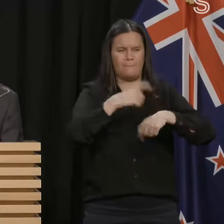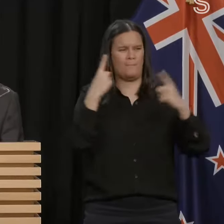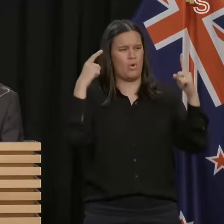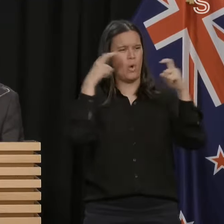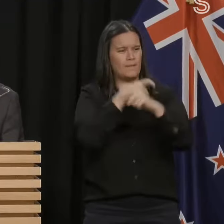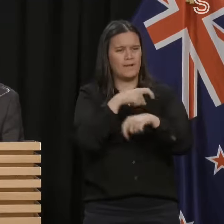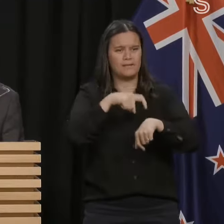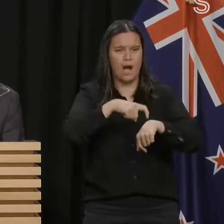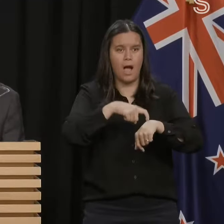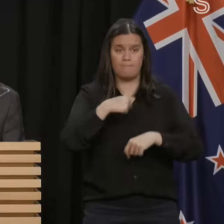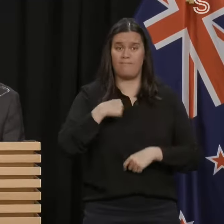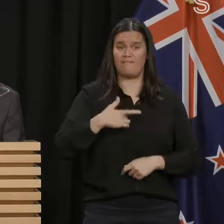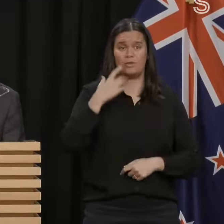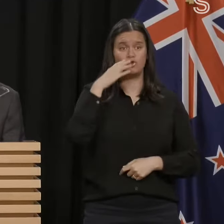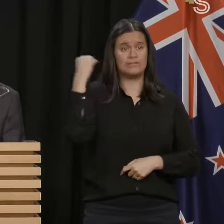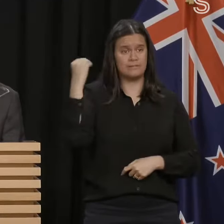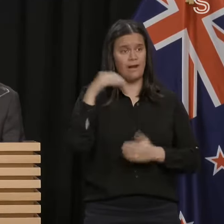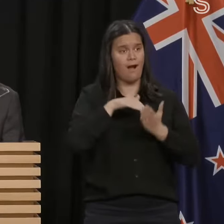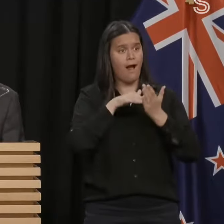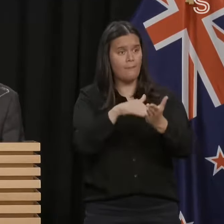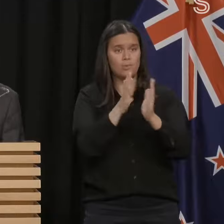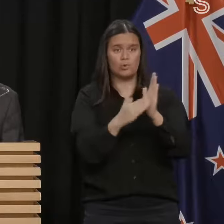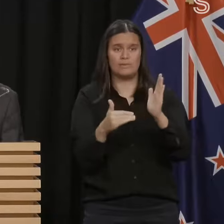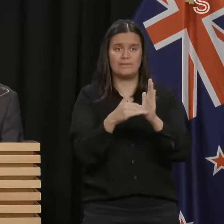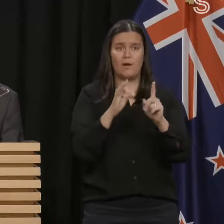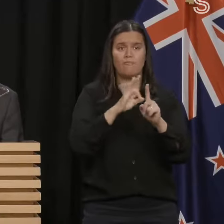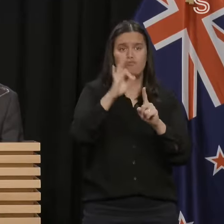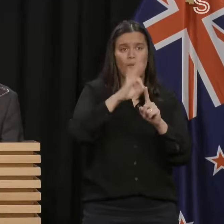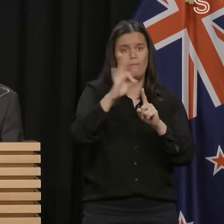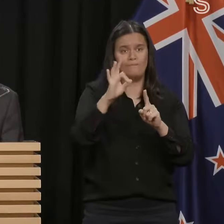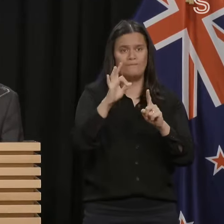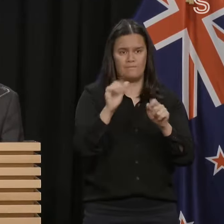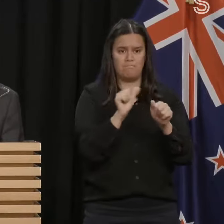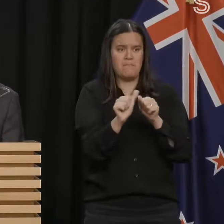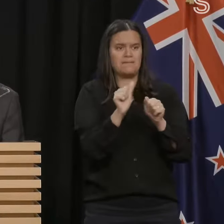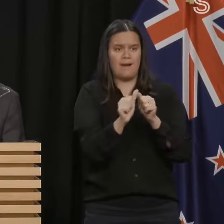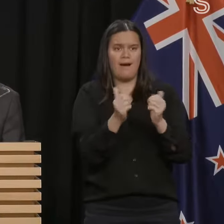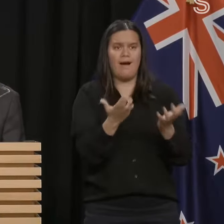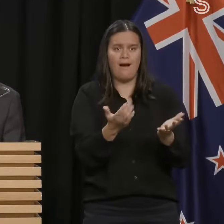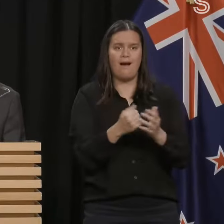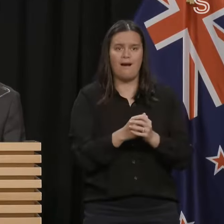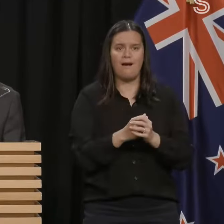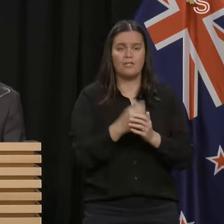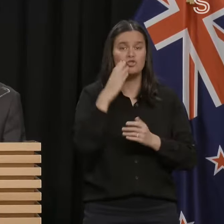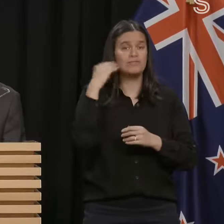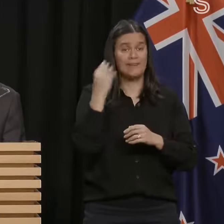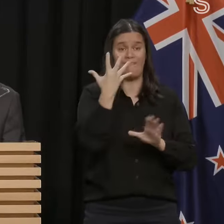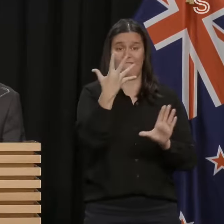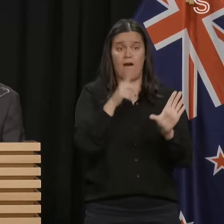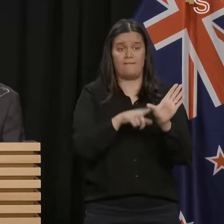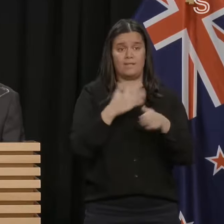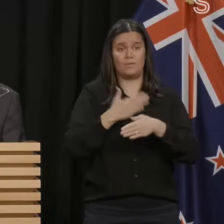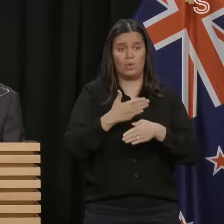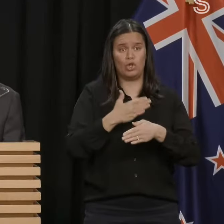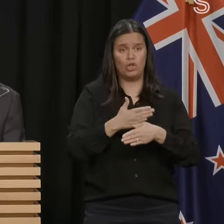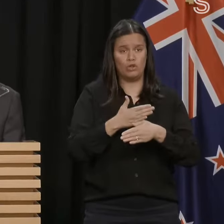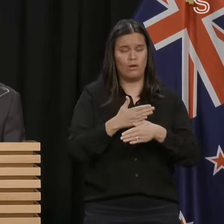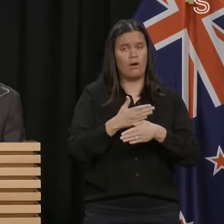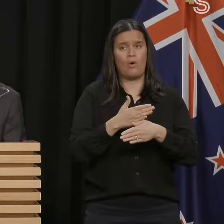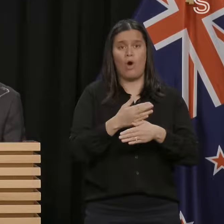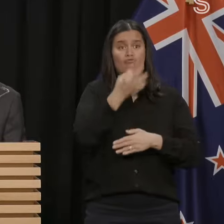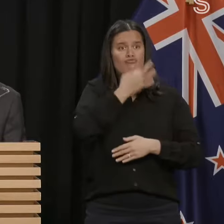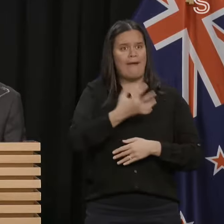better country for her leadership. Not many Prime Ministers in 5 years in office would have to deal with as